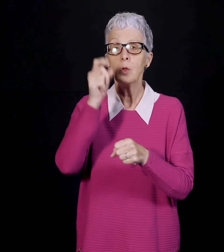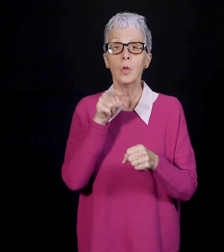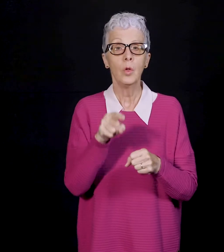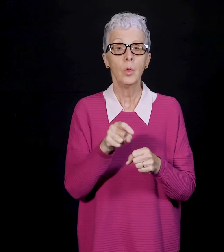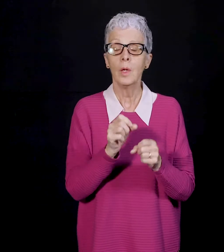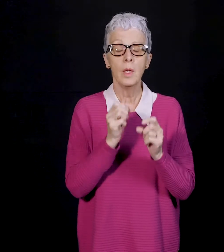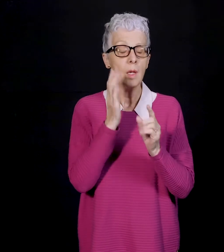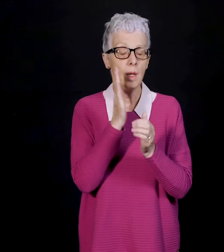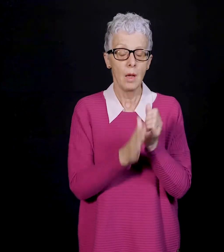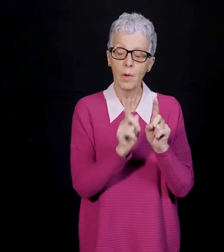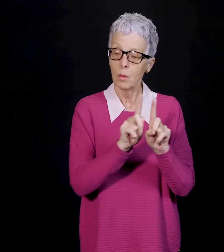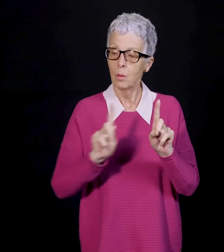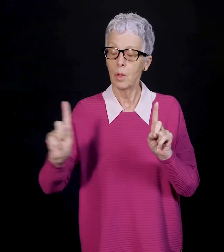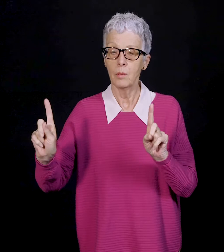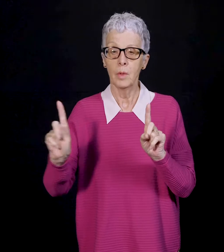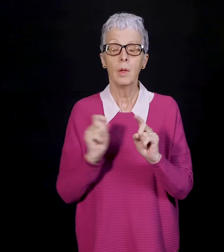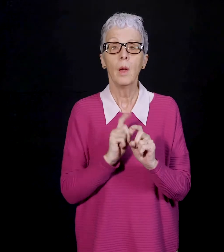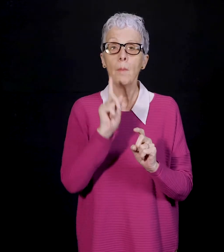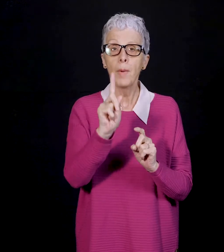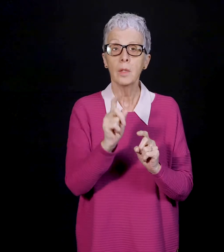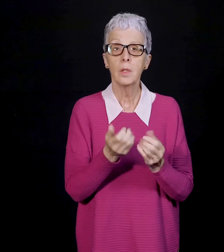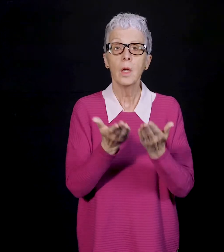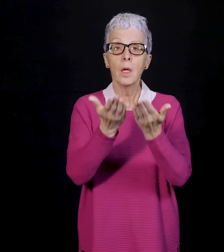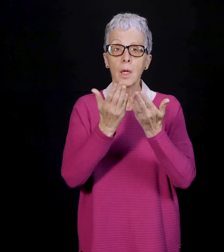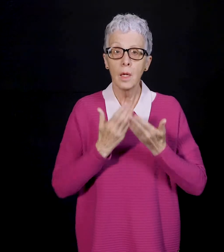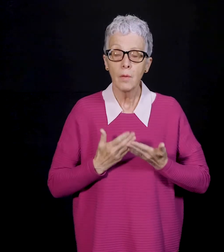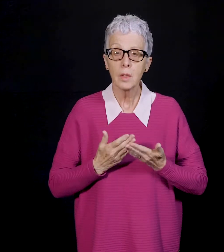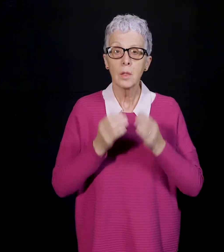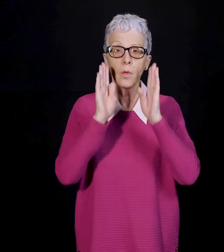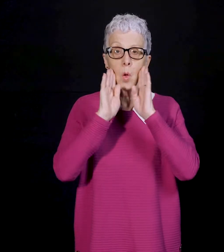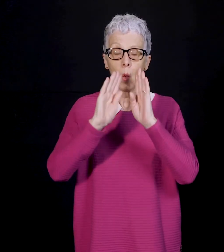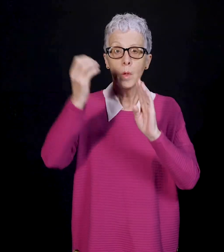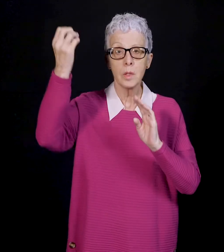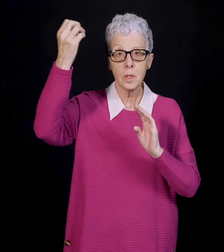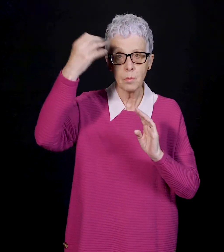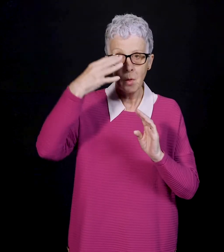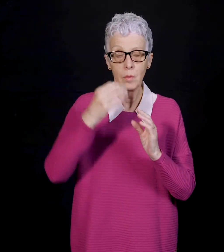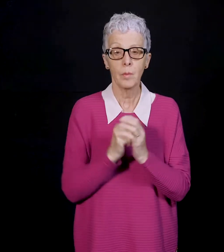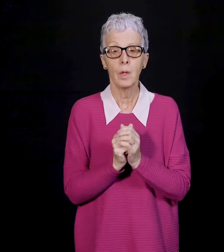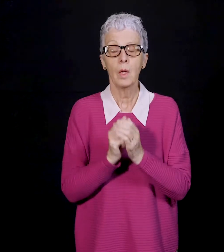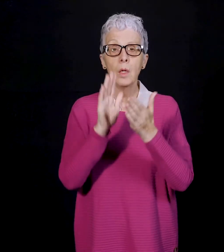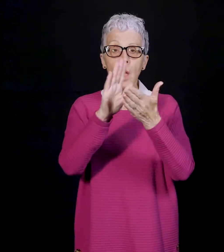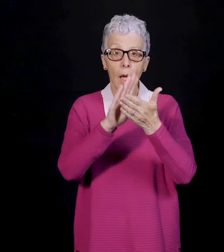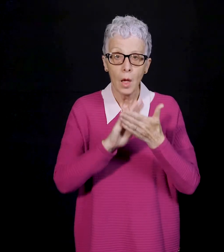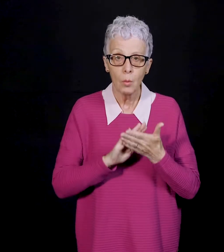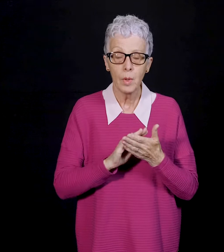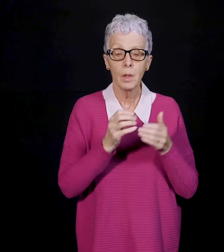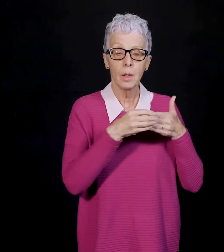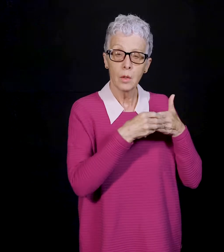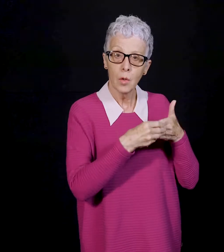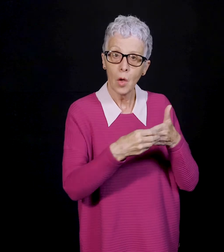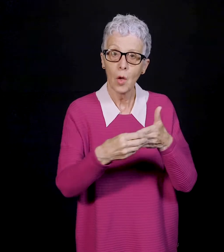away, but you sent the Holy Spirit to come and dwell amongst us and be with us, be our helper and be our